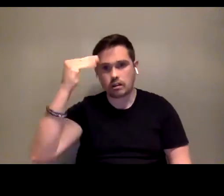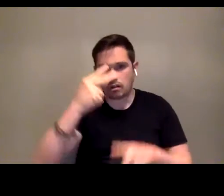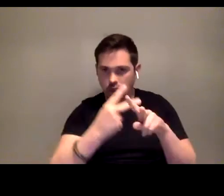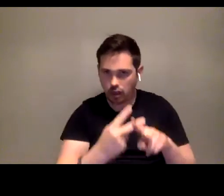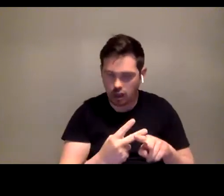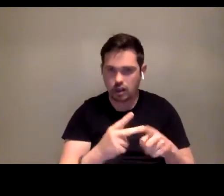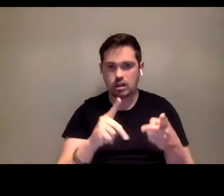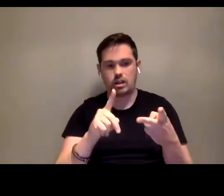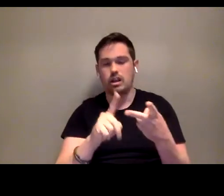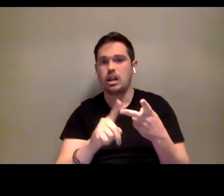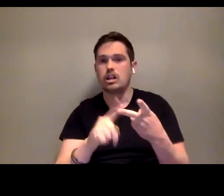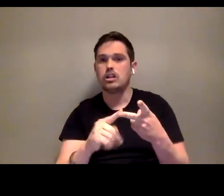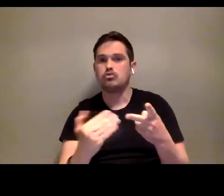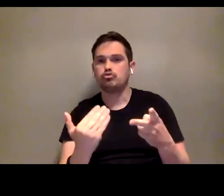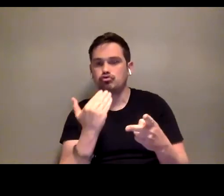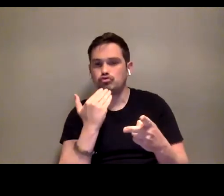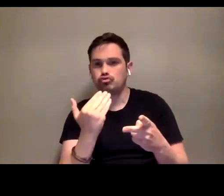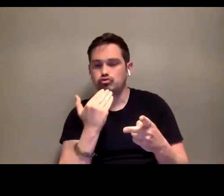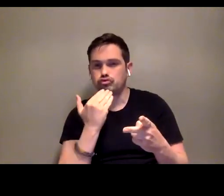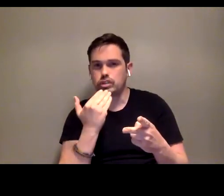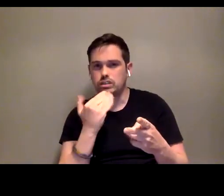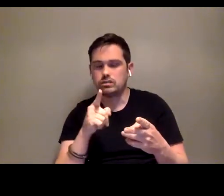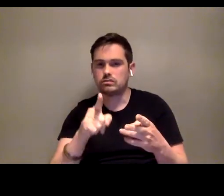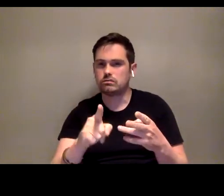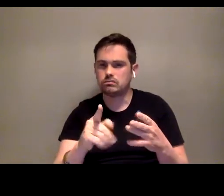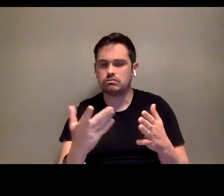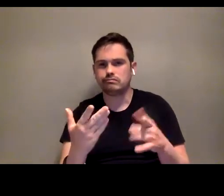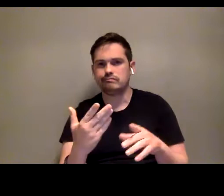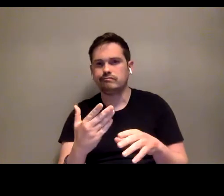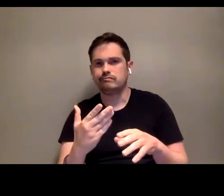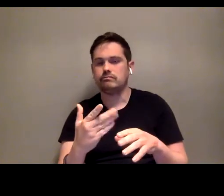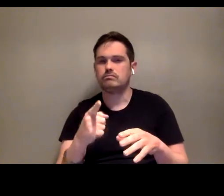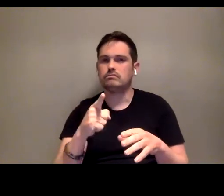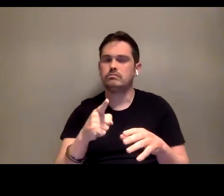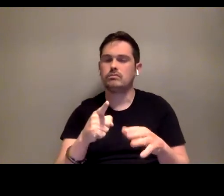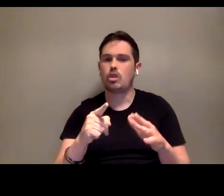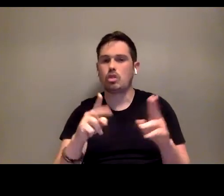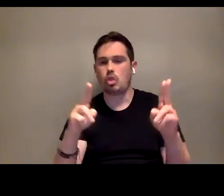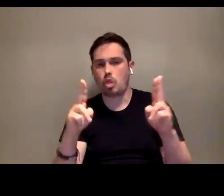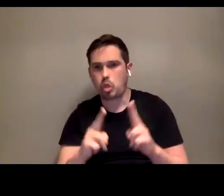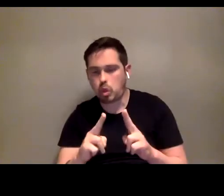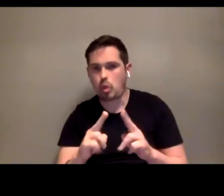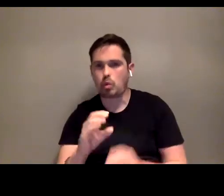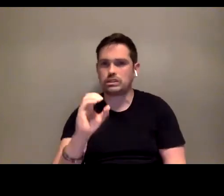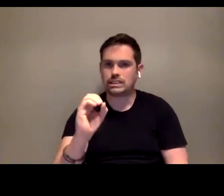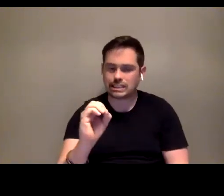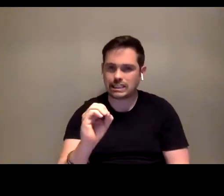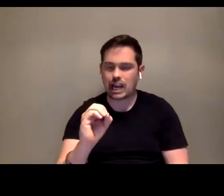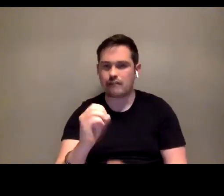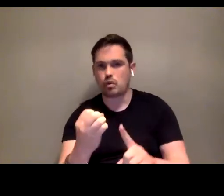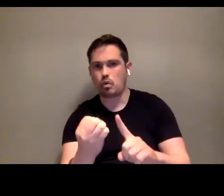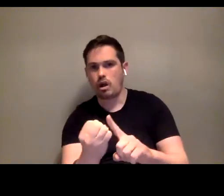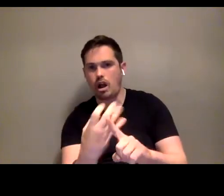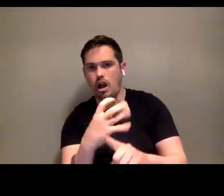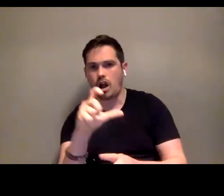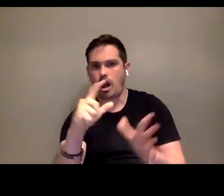green infrastructure work, covering kind of low and zero carbon employment across the economy. And that would cover jobs that you might